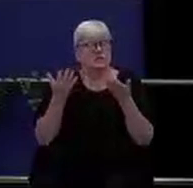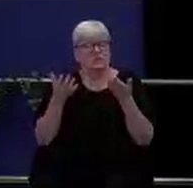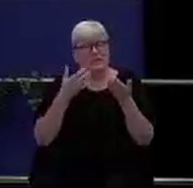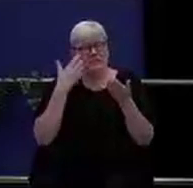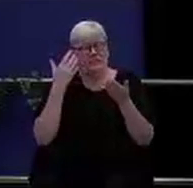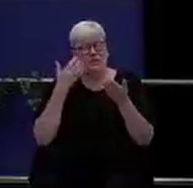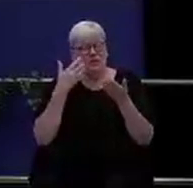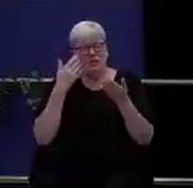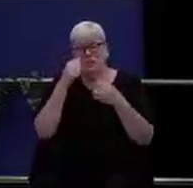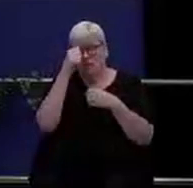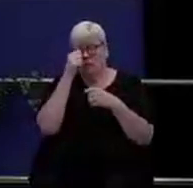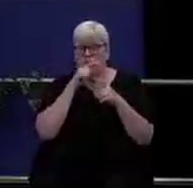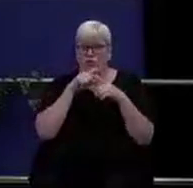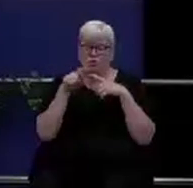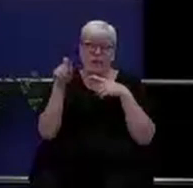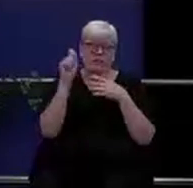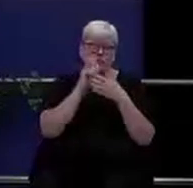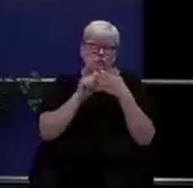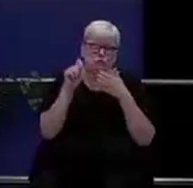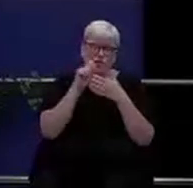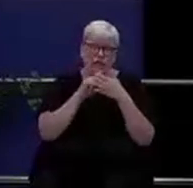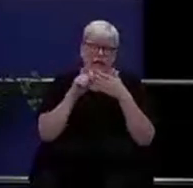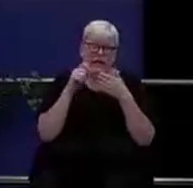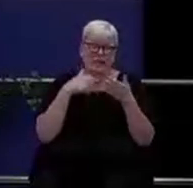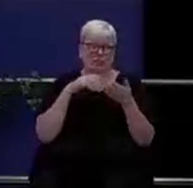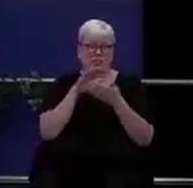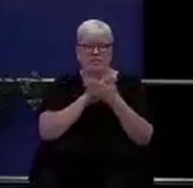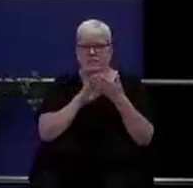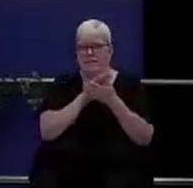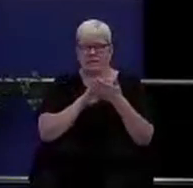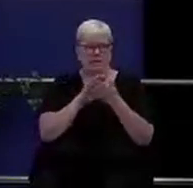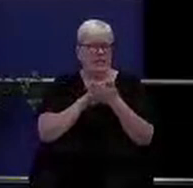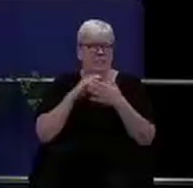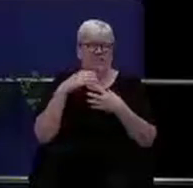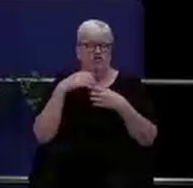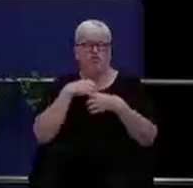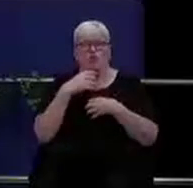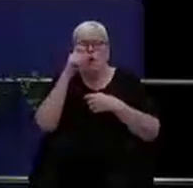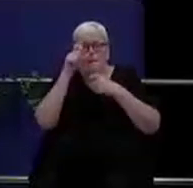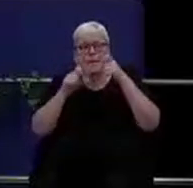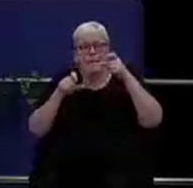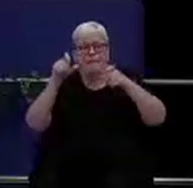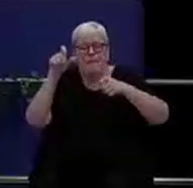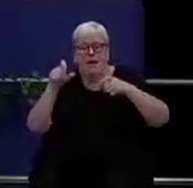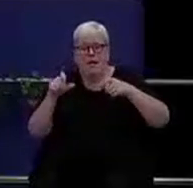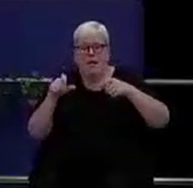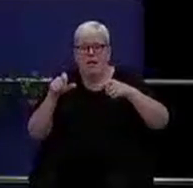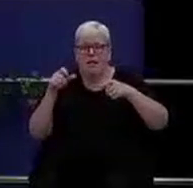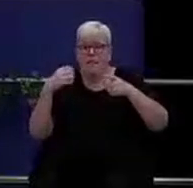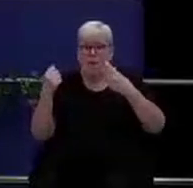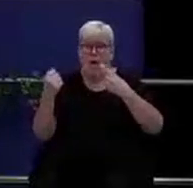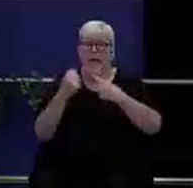And trying to write in a way that doesn't turn people off and isn't shocking and isn't, but has an